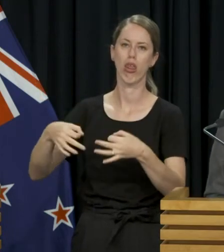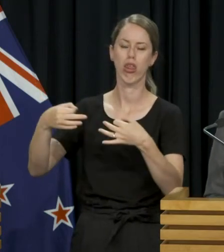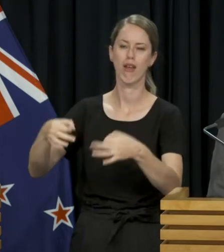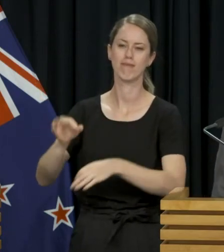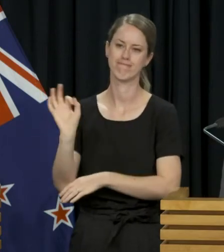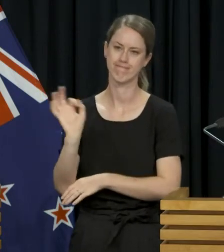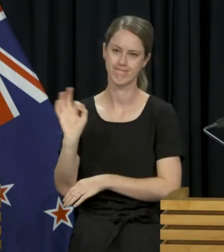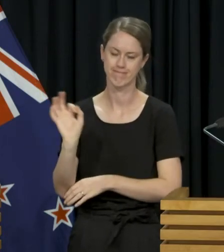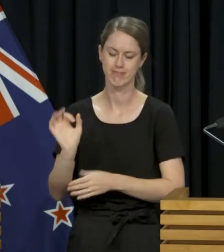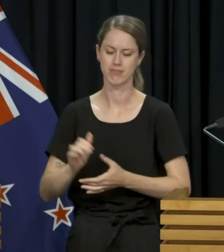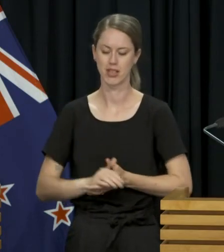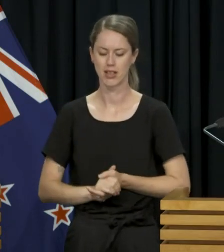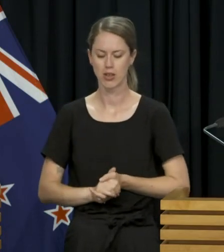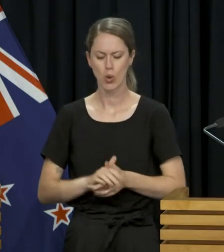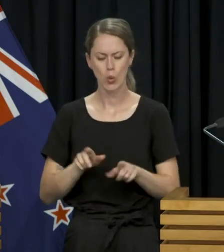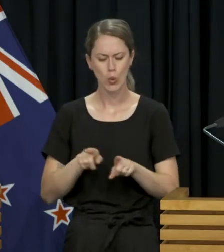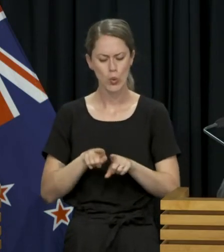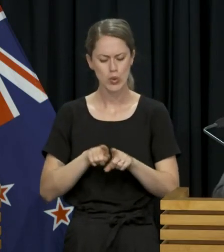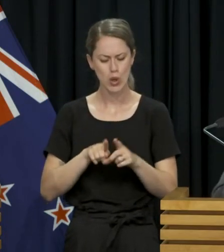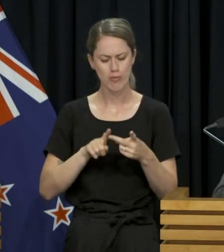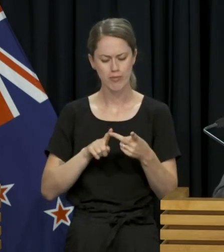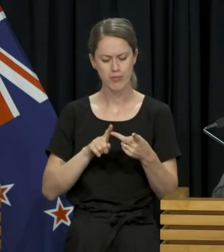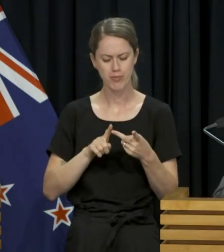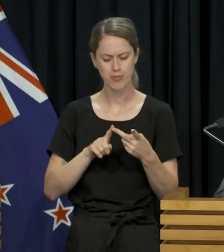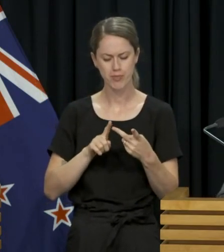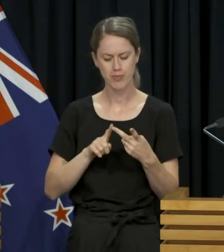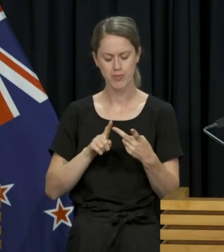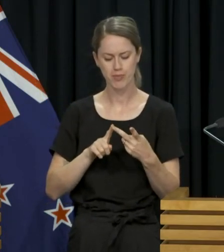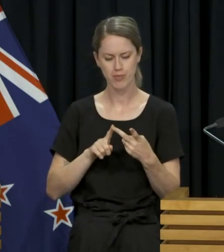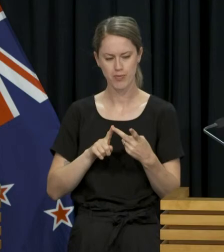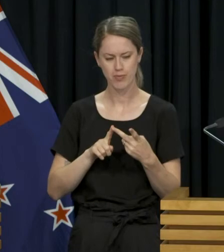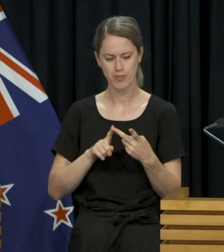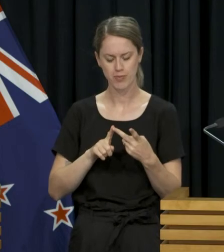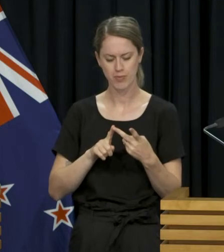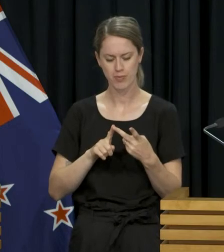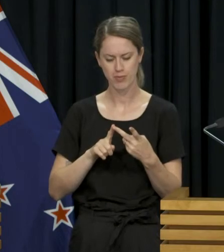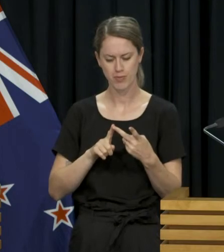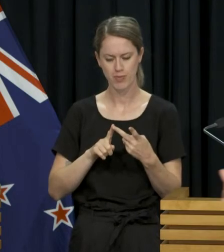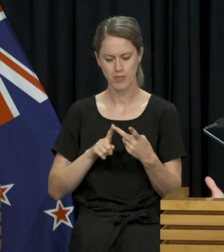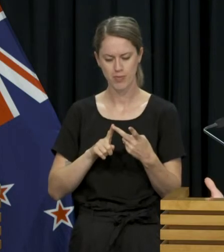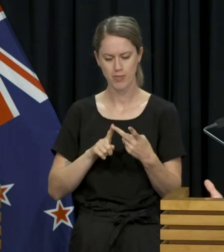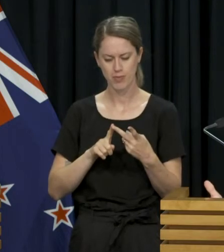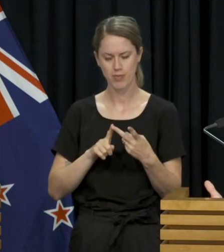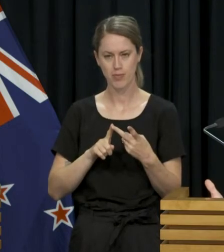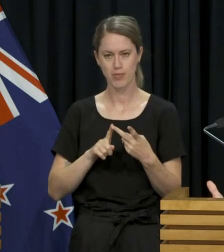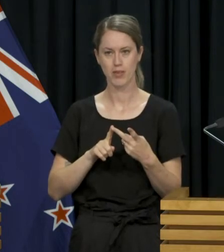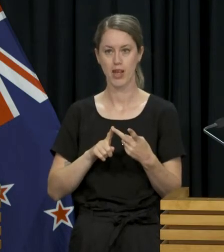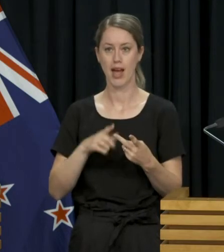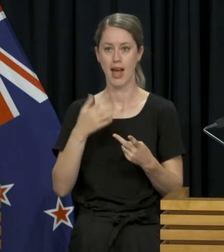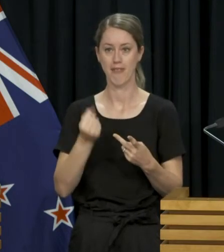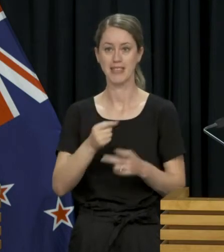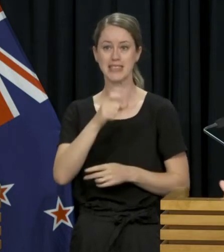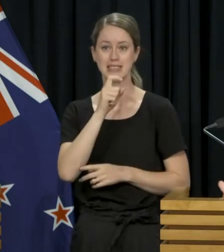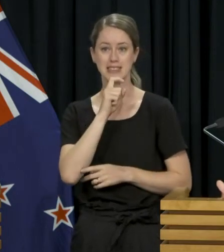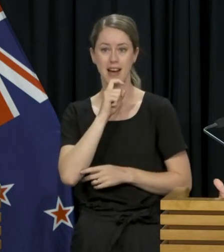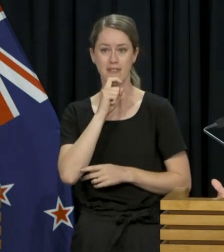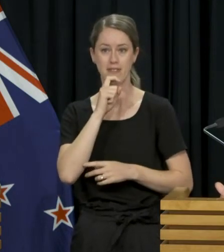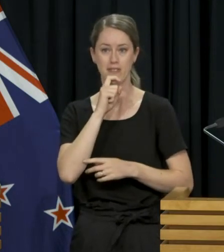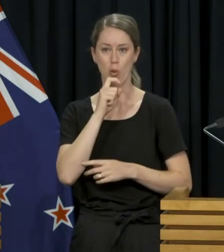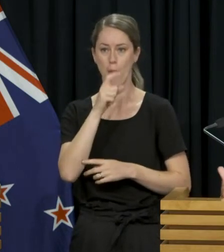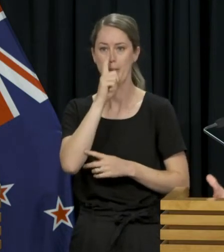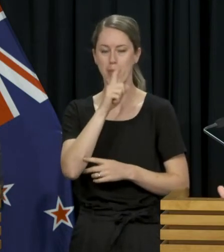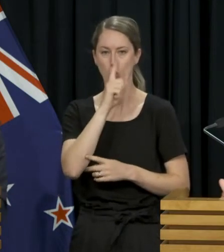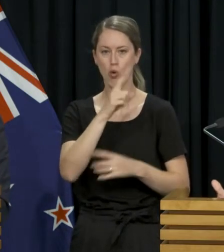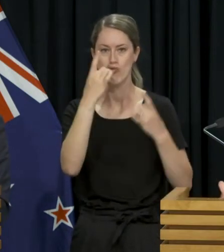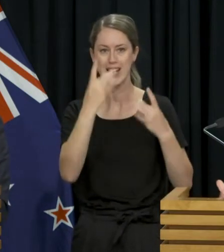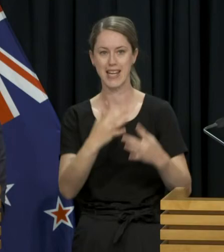much vaccine to send. And also, we're planning to make sure they have, and I guess, people who are available at short notice, if towards the end of the day